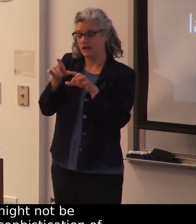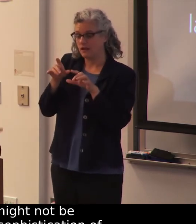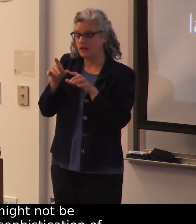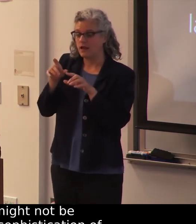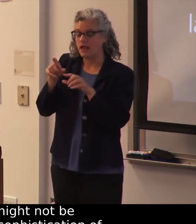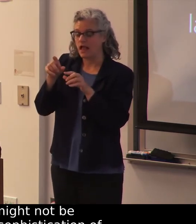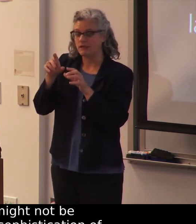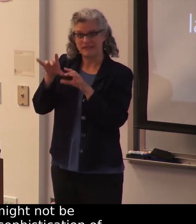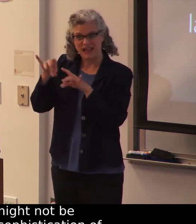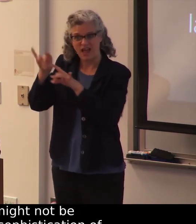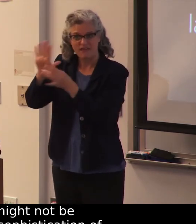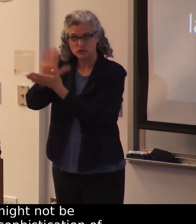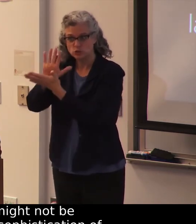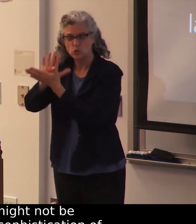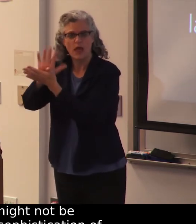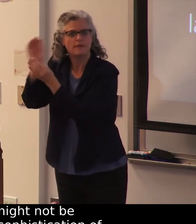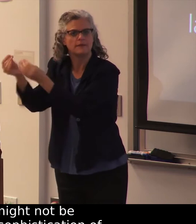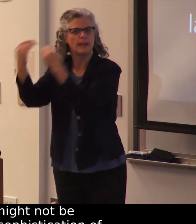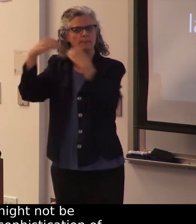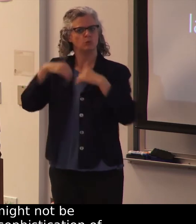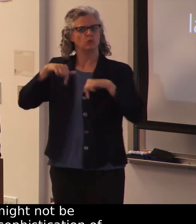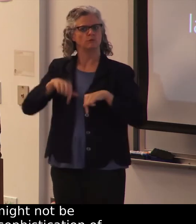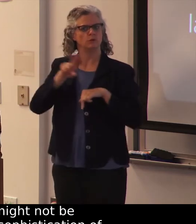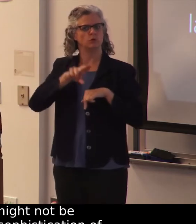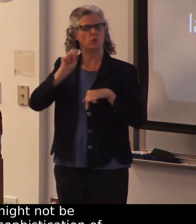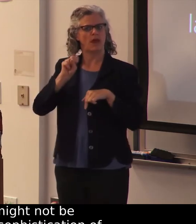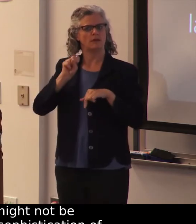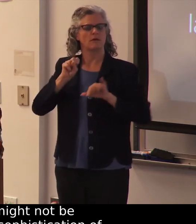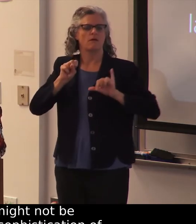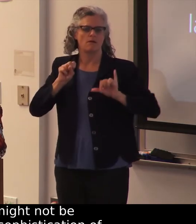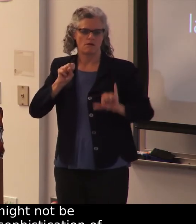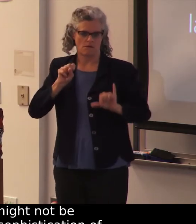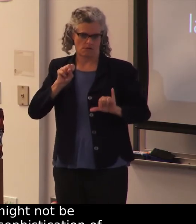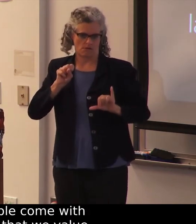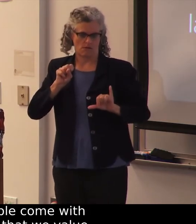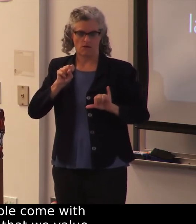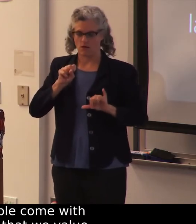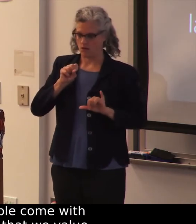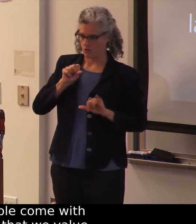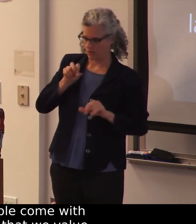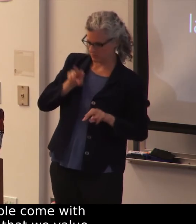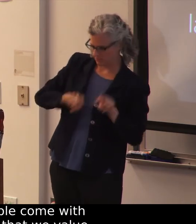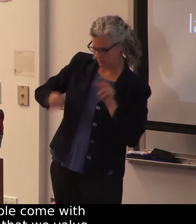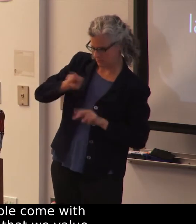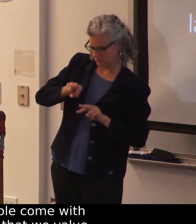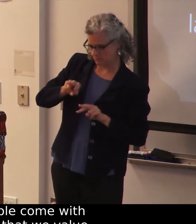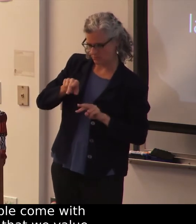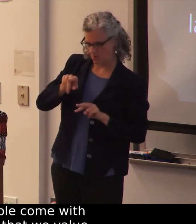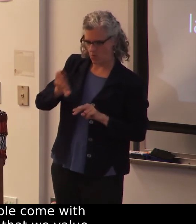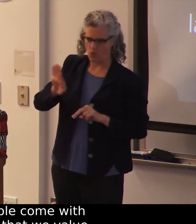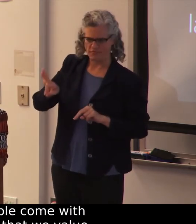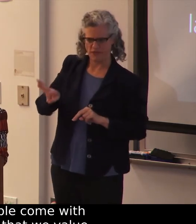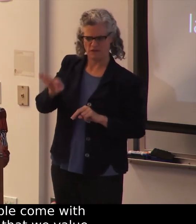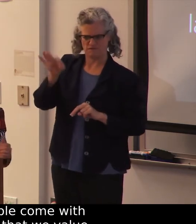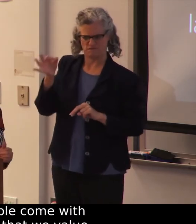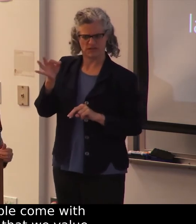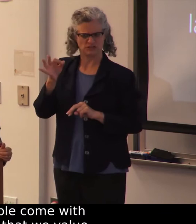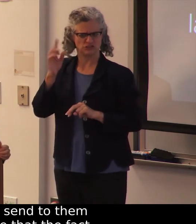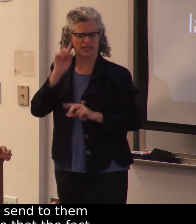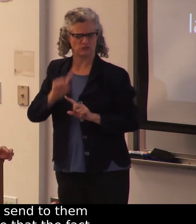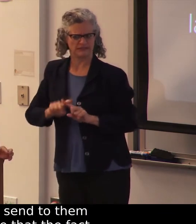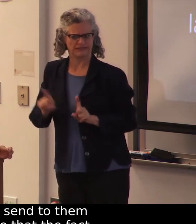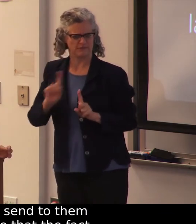country, and this country might not be aware of the sophistication of the fact that these young people come with this French that we value so highly, right?